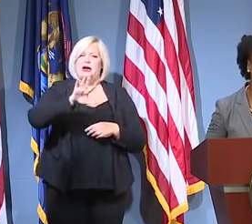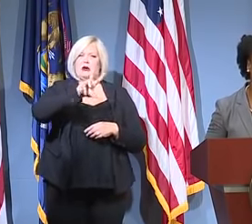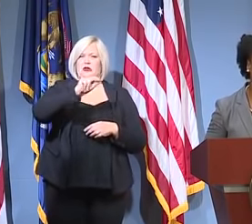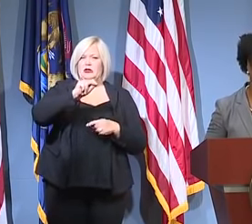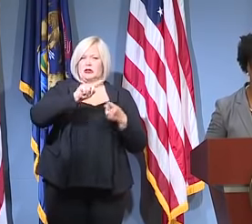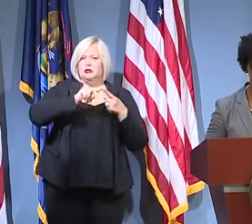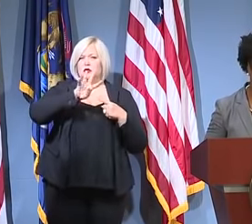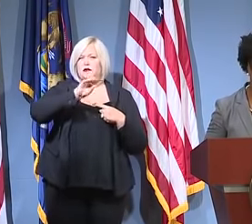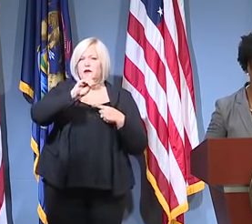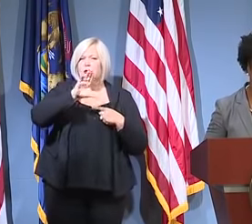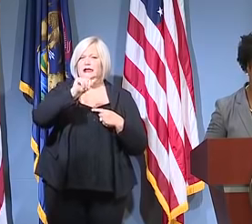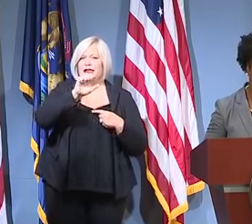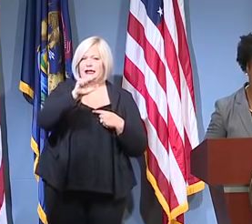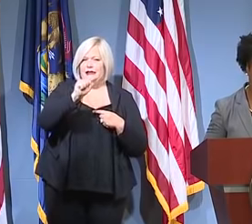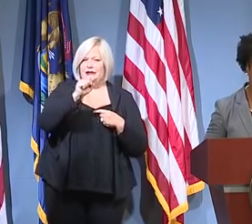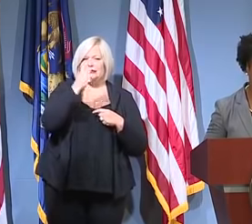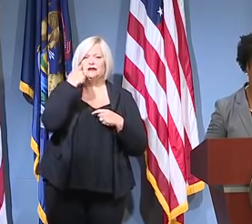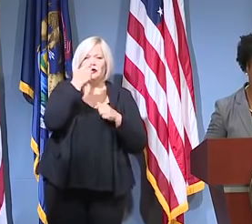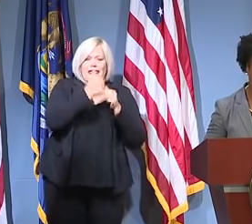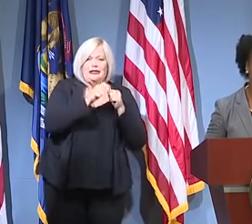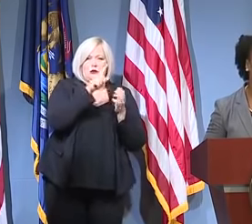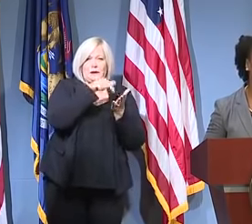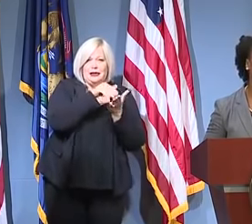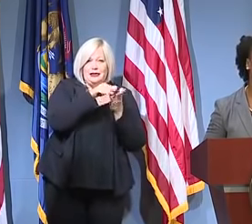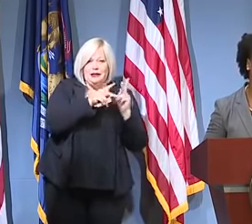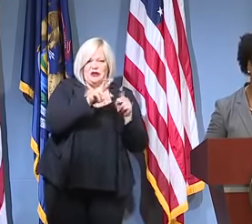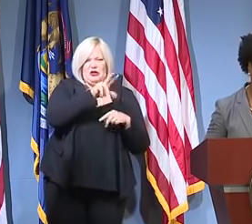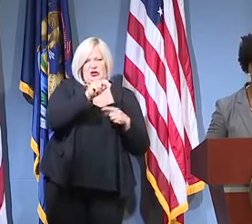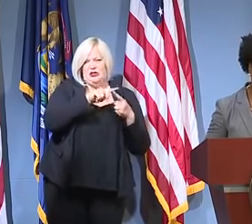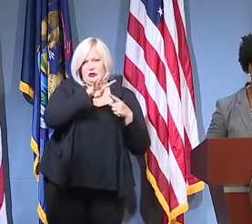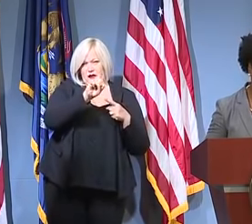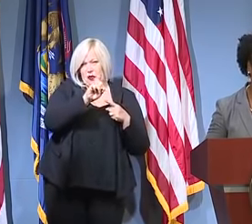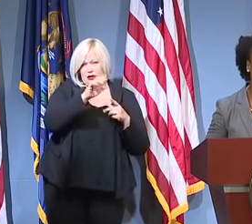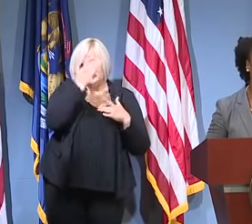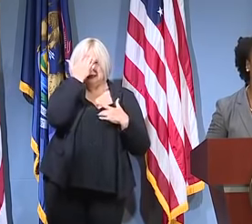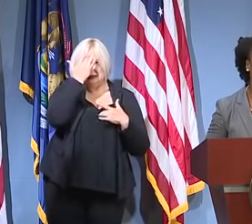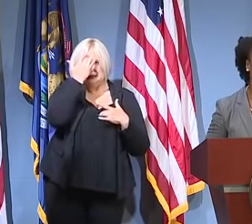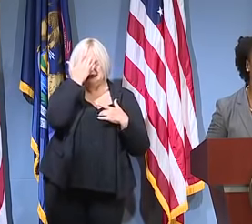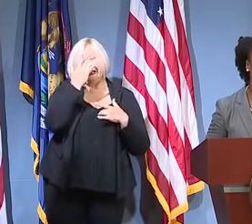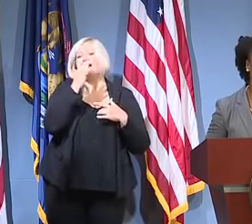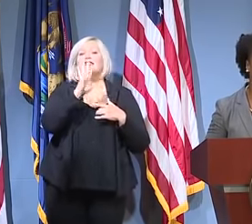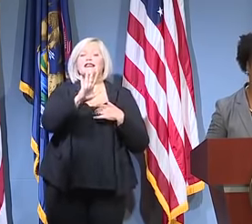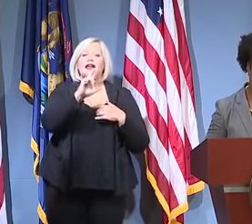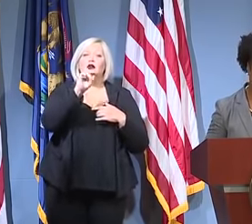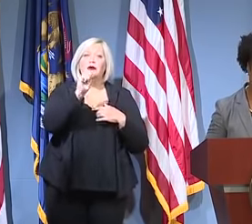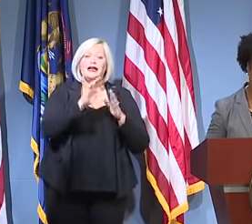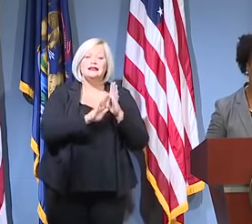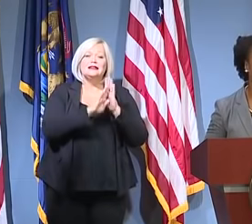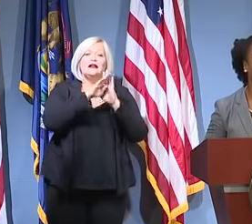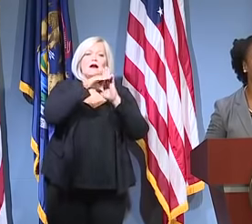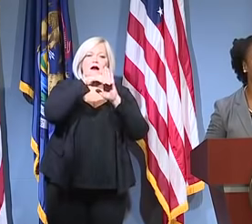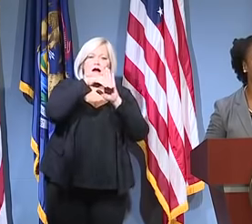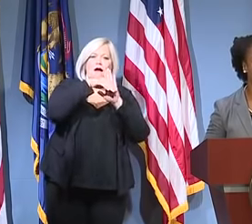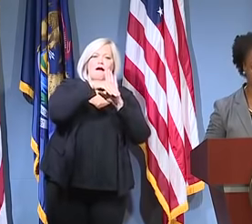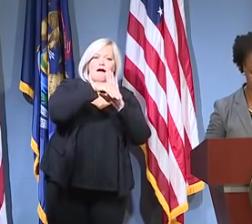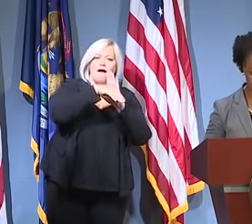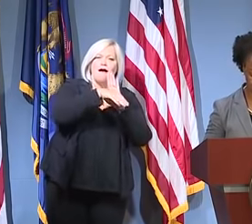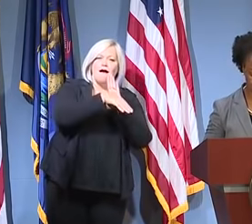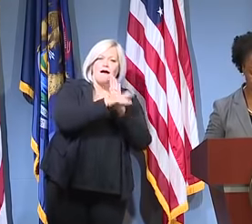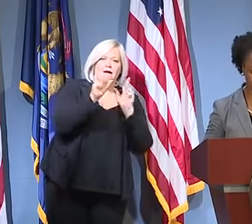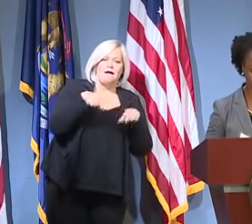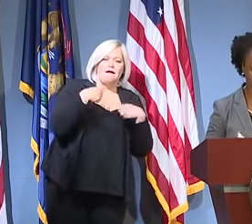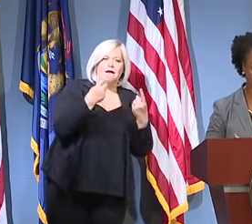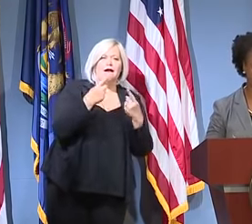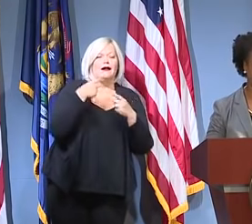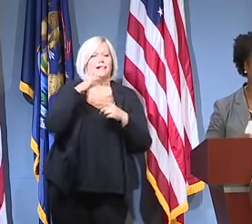to 40 cases per million people per day, with declining rates for the past 1 to 3 weeks and positivity